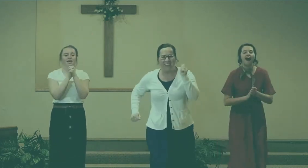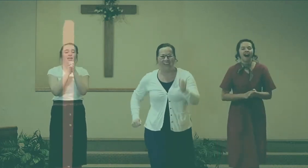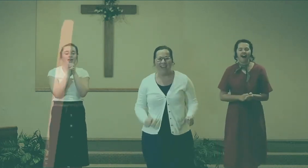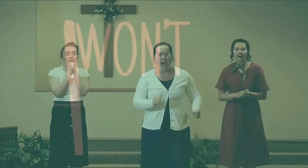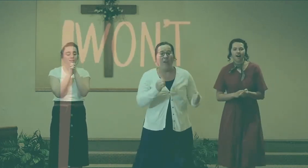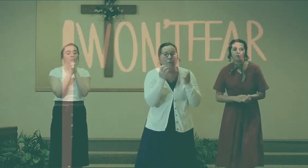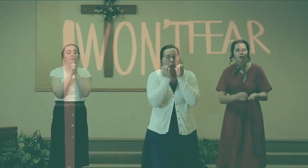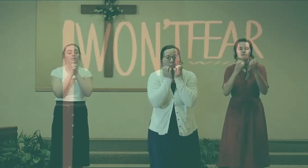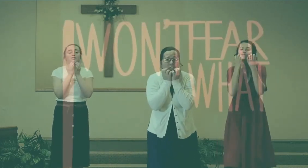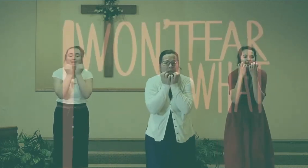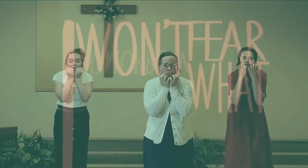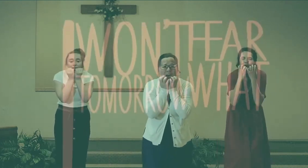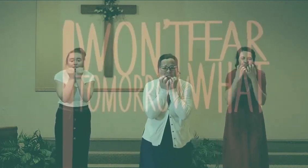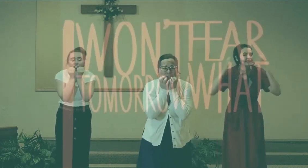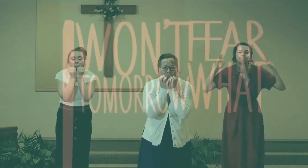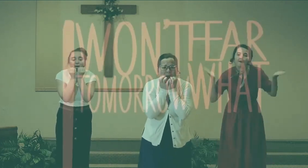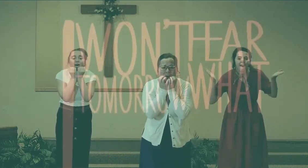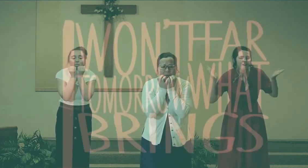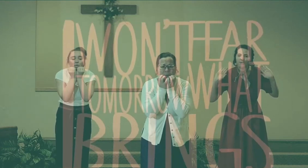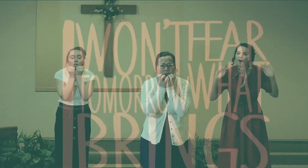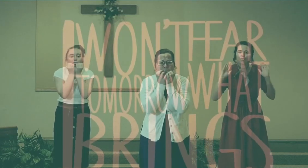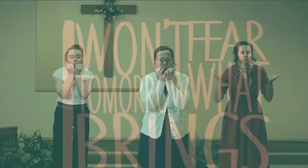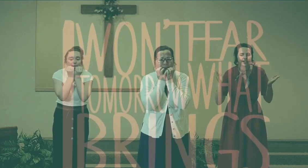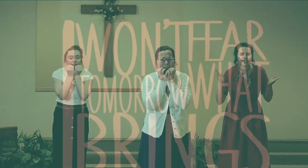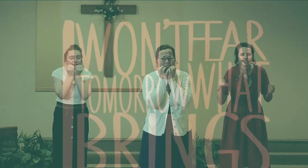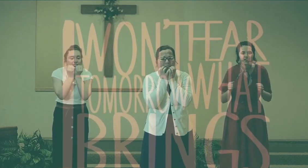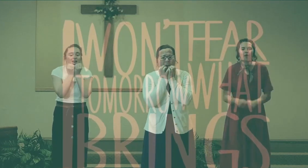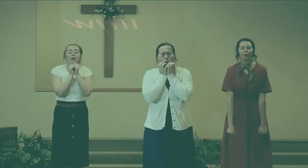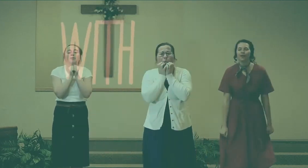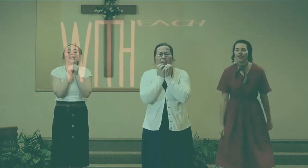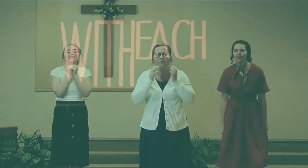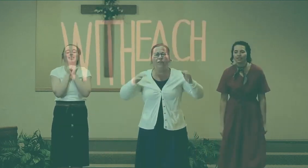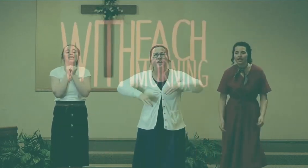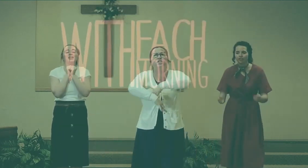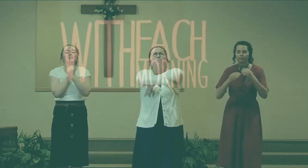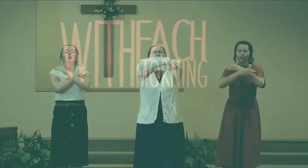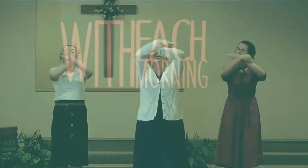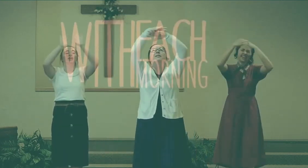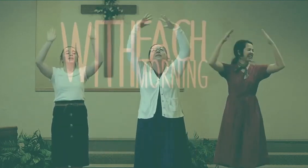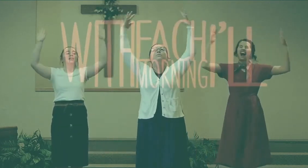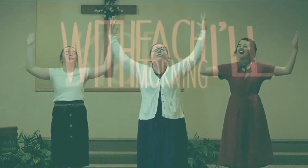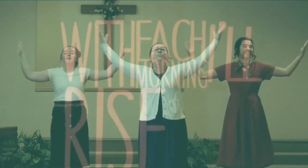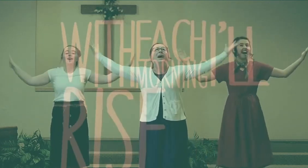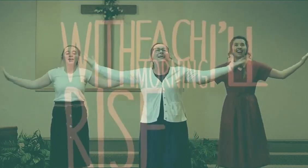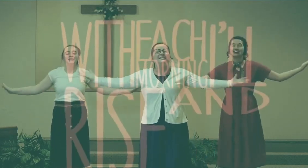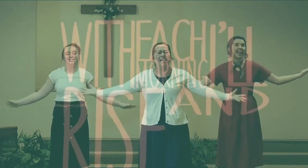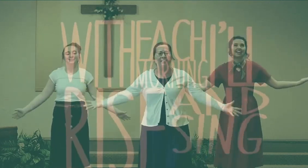shore. I won't feel what tomorrow brings. With each morning, I'll rise and